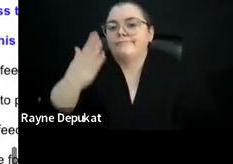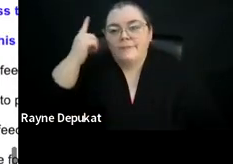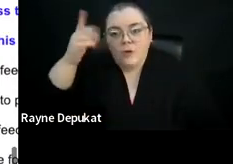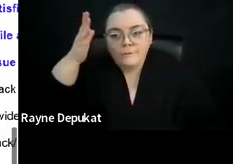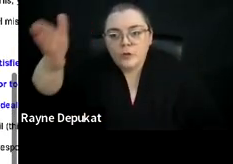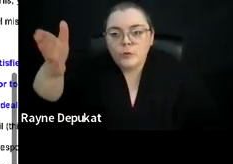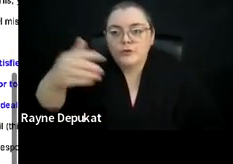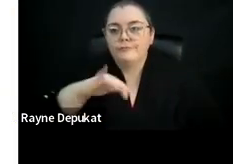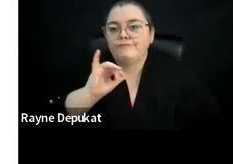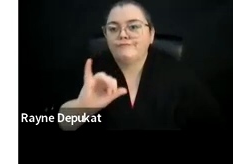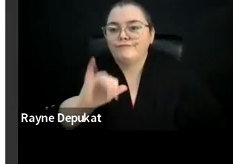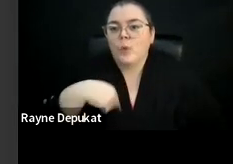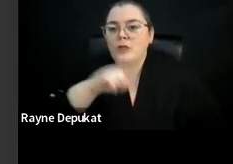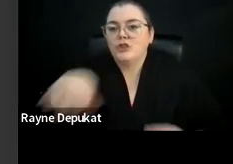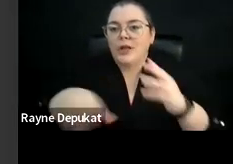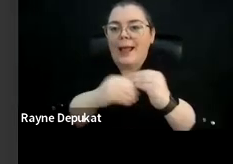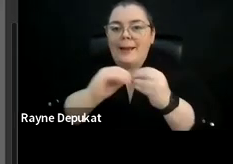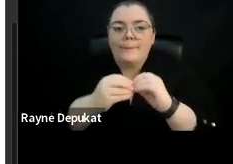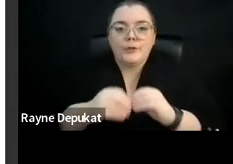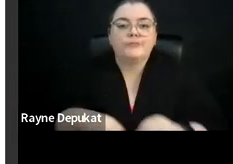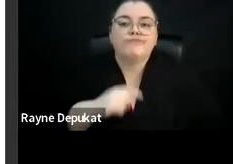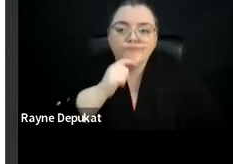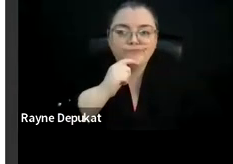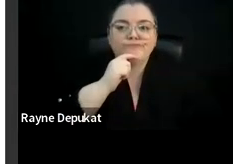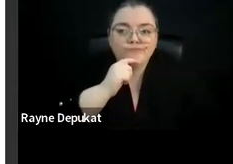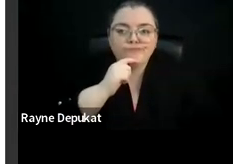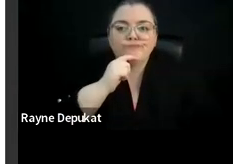wish I had the number now. Thank you. For the future, I will number the pages.